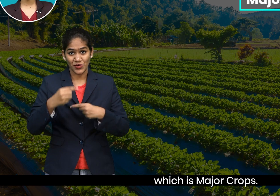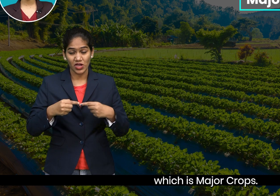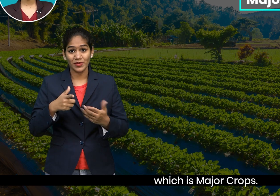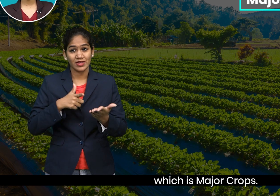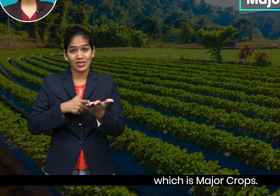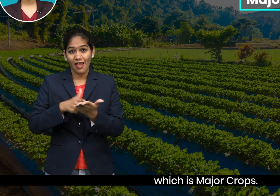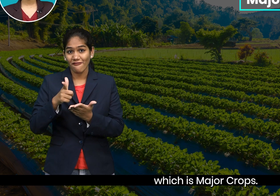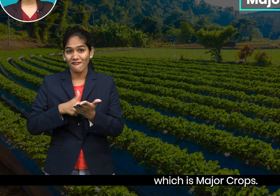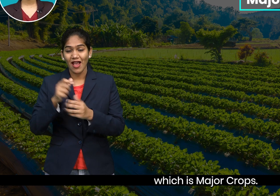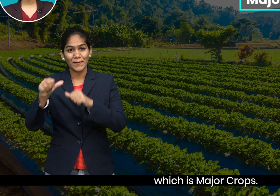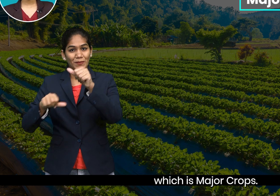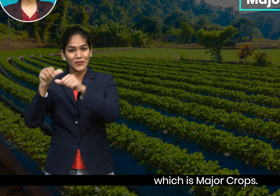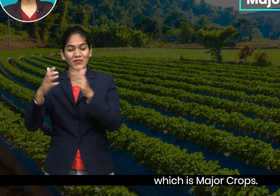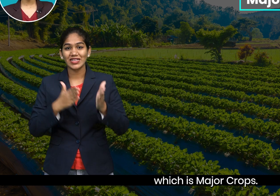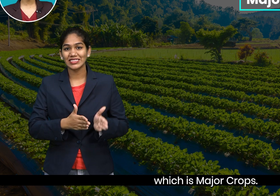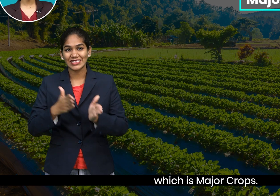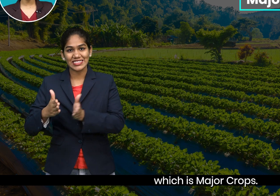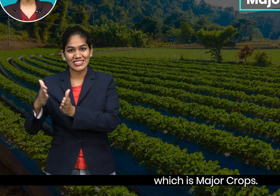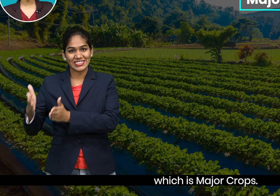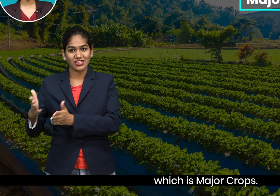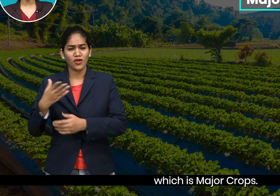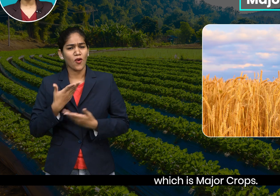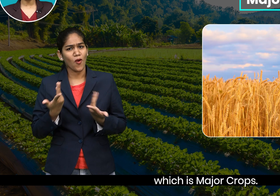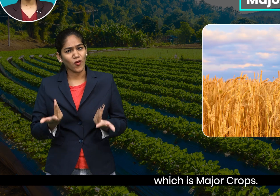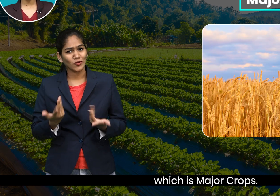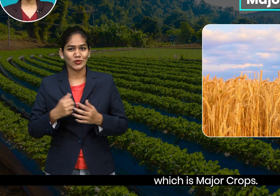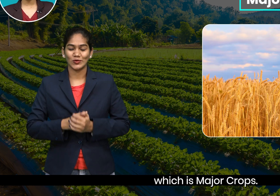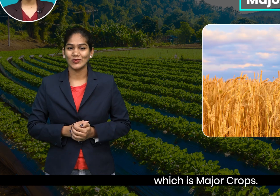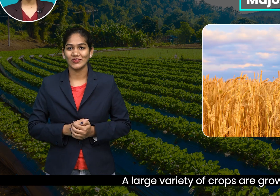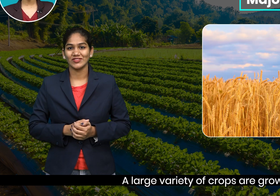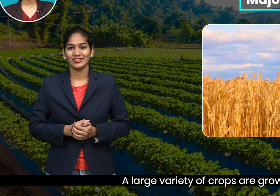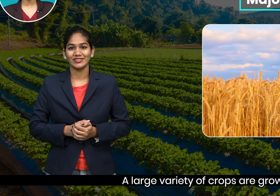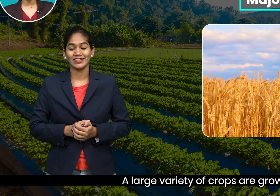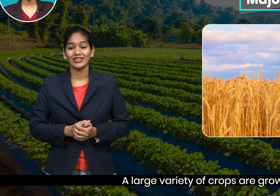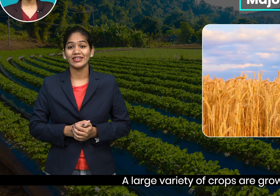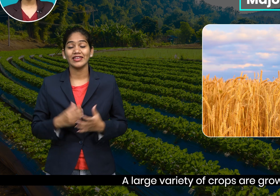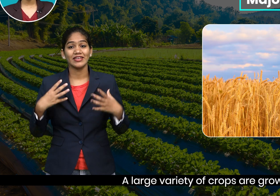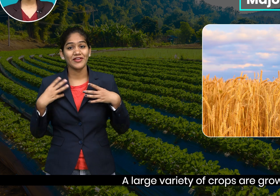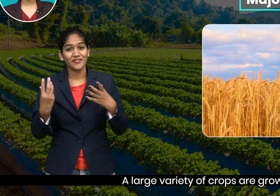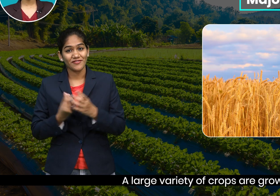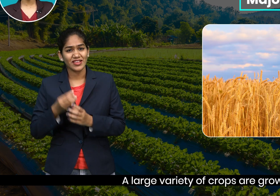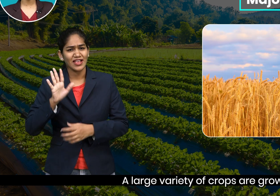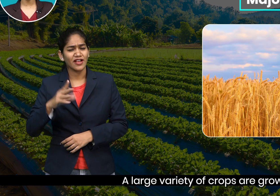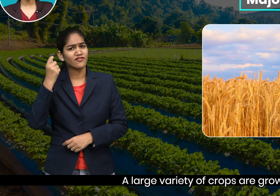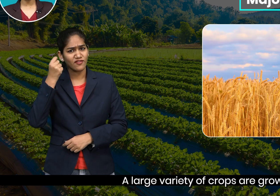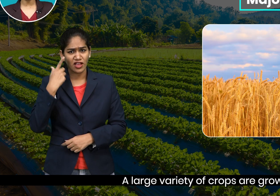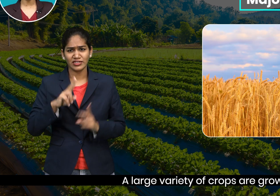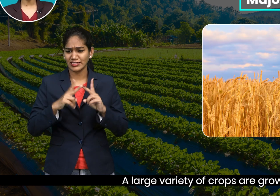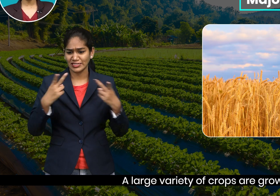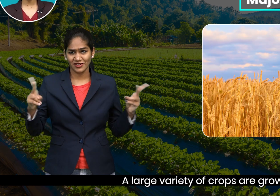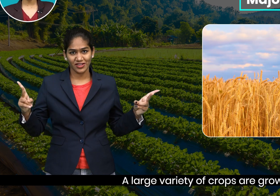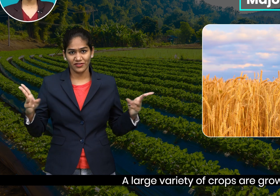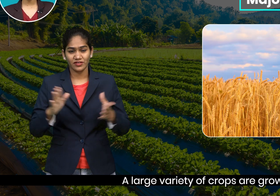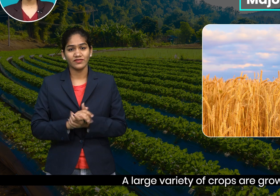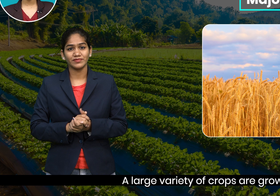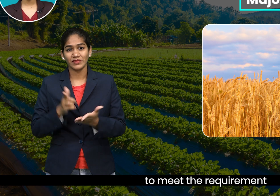crops. A large variety of crops are grown to meet the